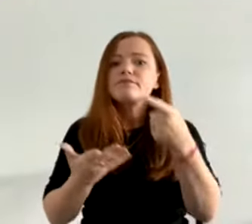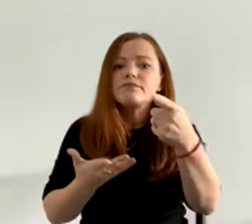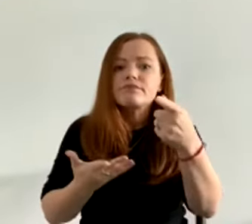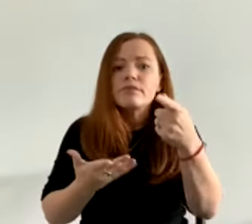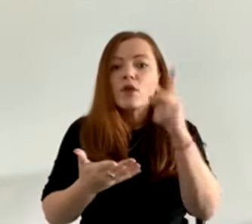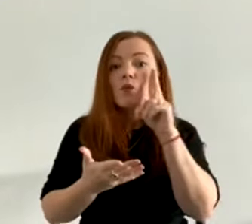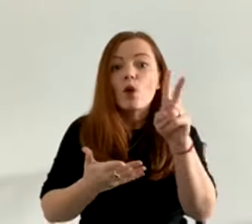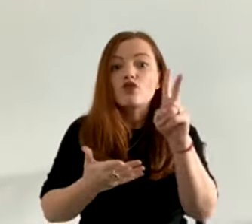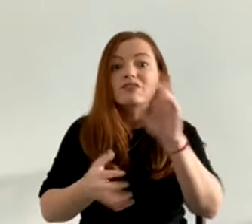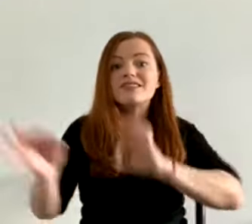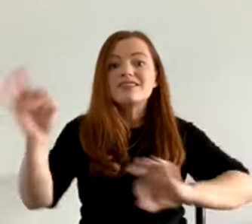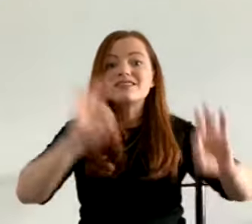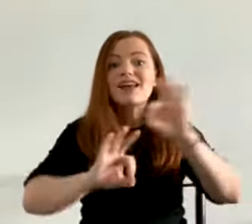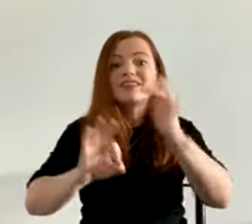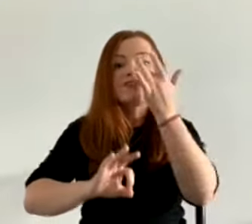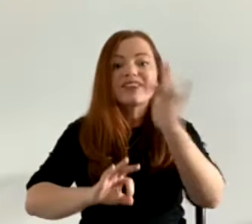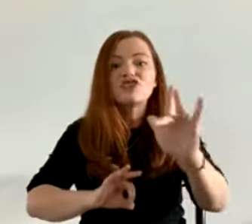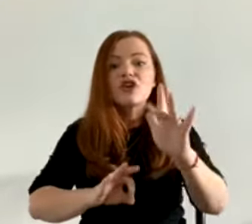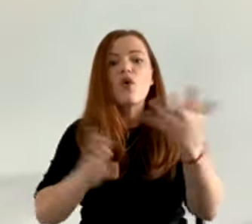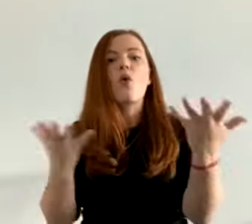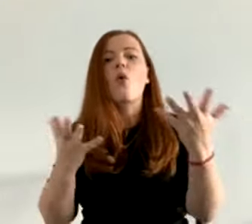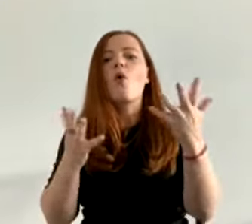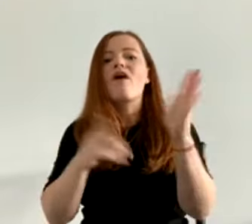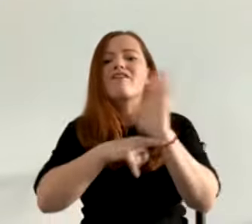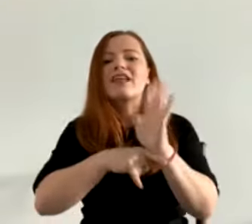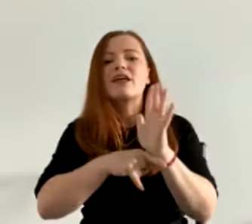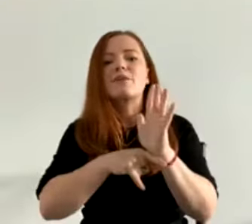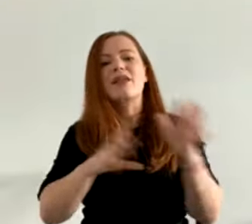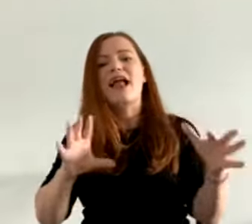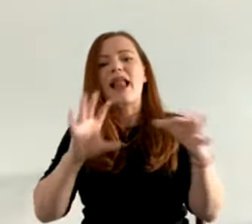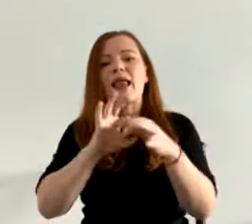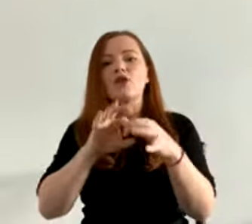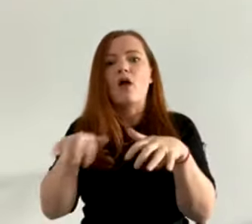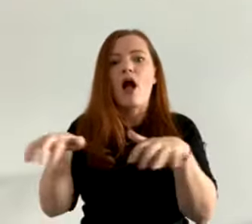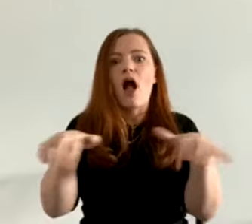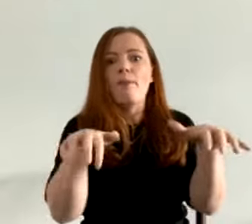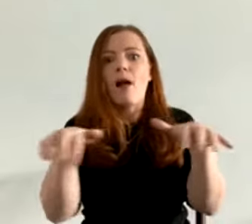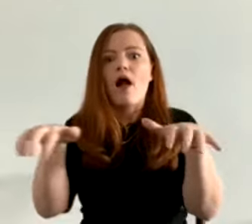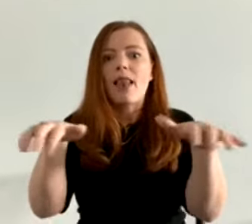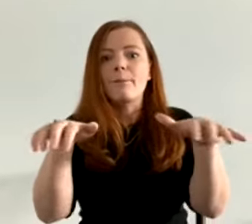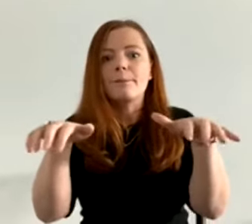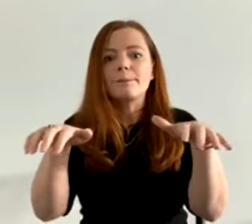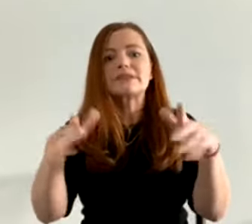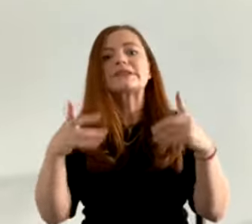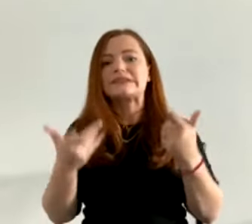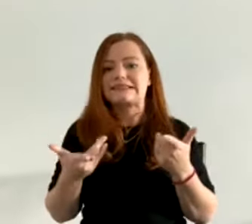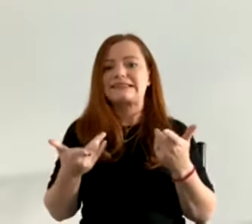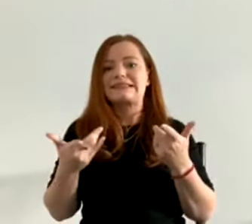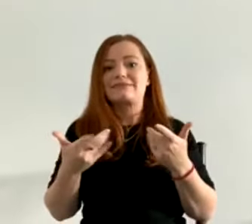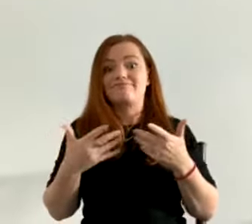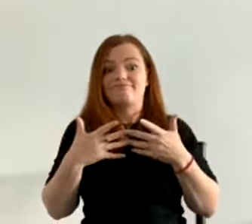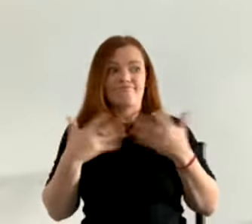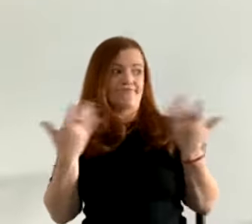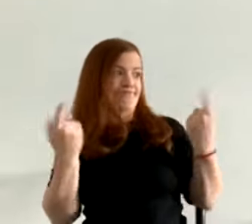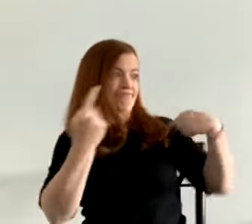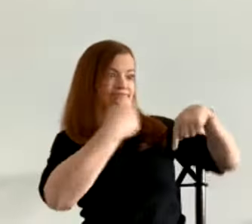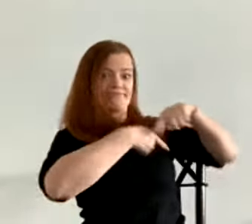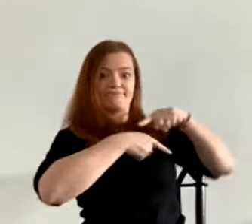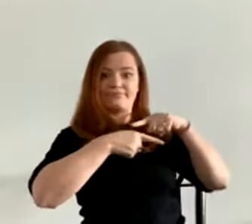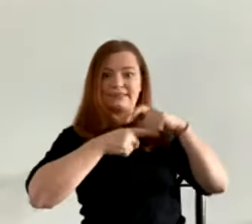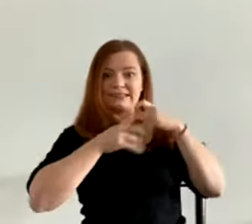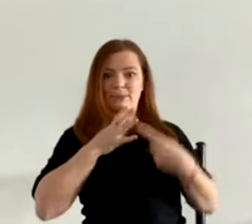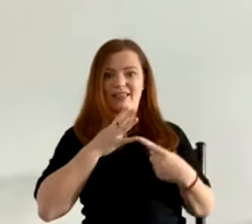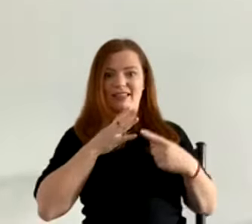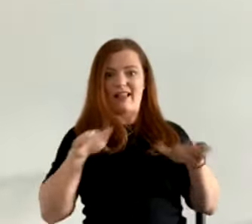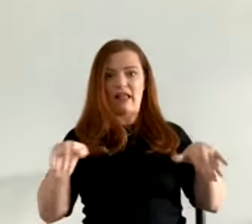films where there's an apocalypse or something terrible happens or there's a horde of zombies, anyone with a disability tends to get left behind